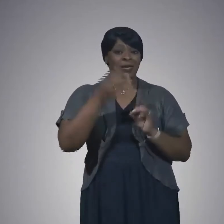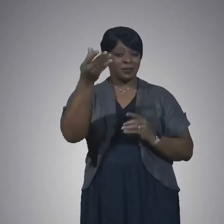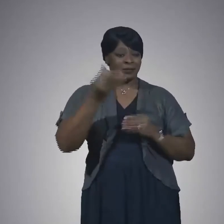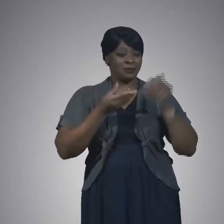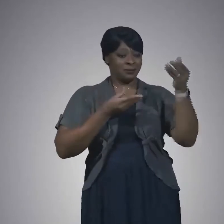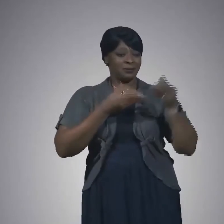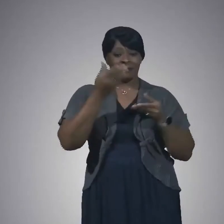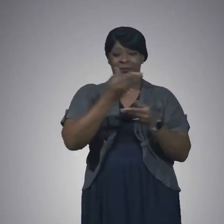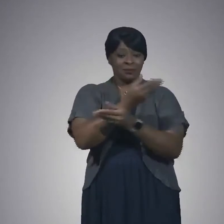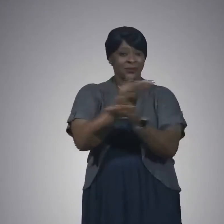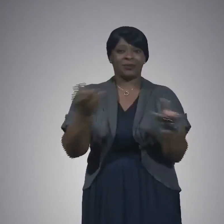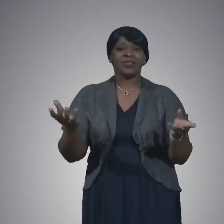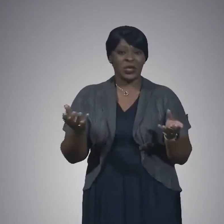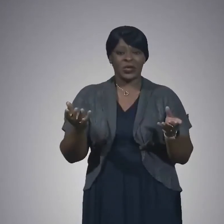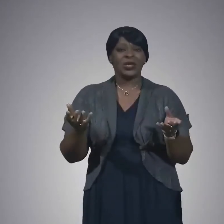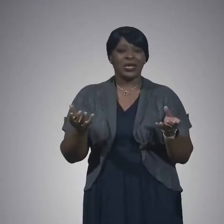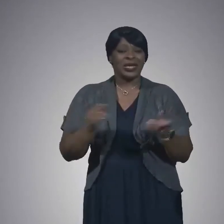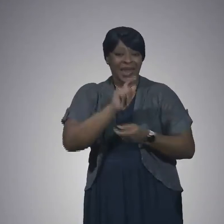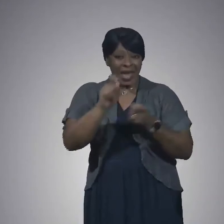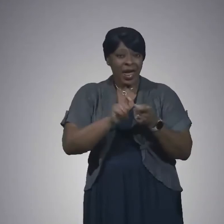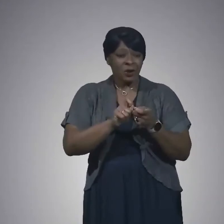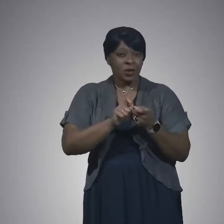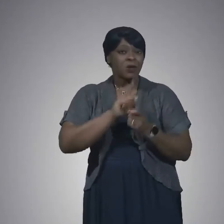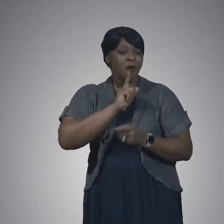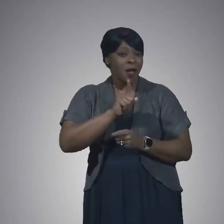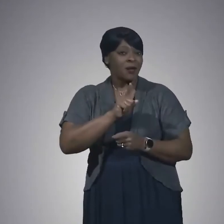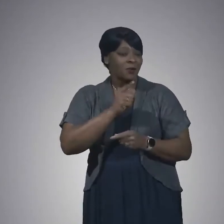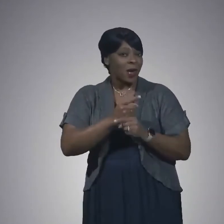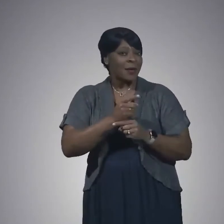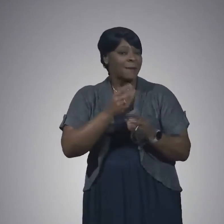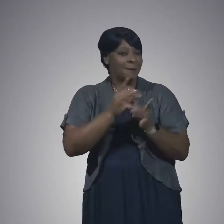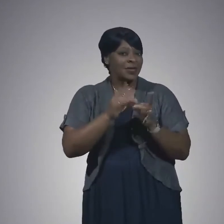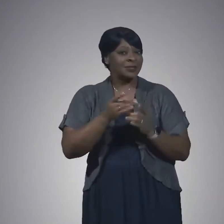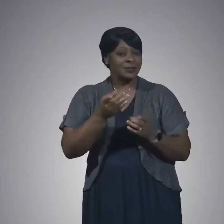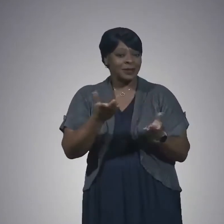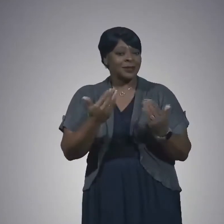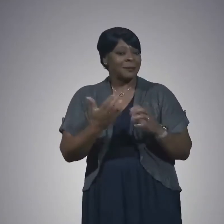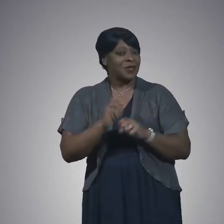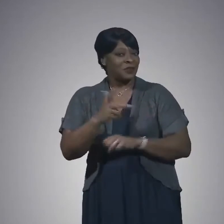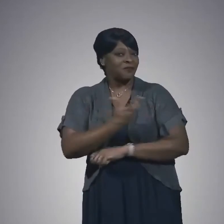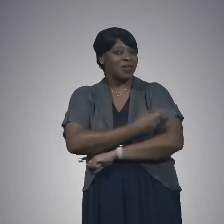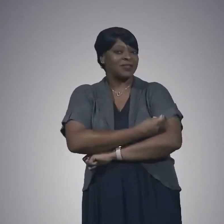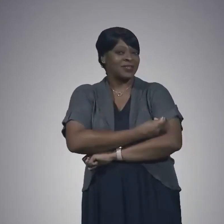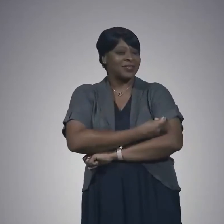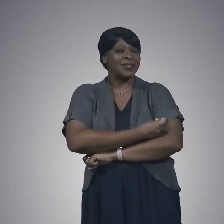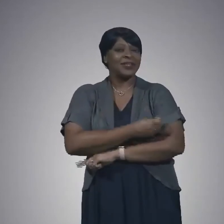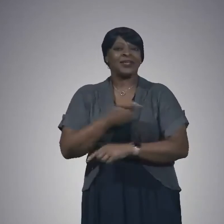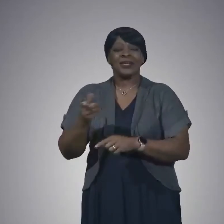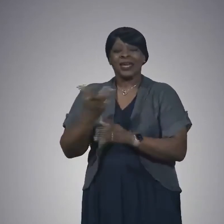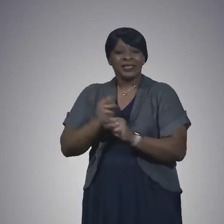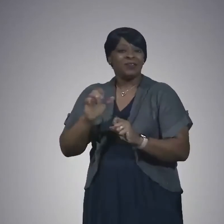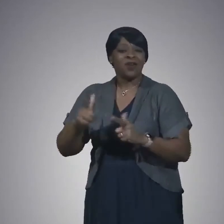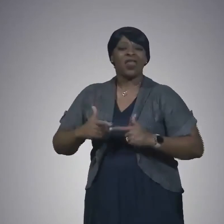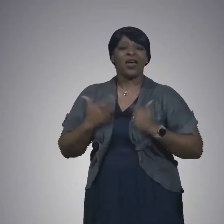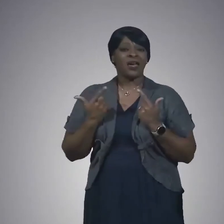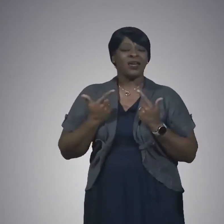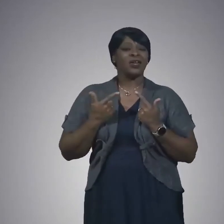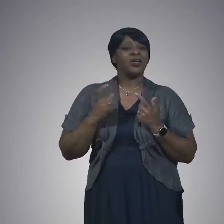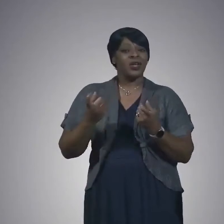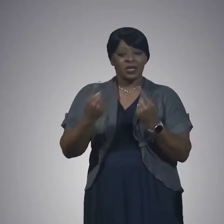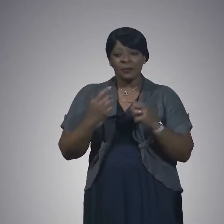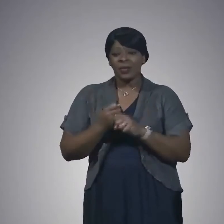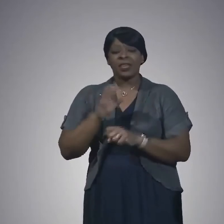out there, accurate messages saying, hey, you can come get a vaccine and it can save your life. You can come